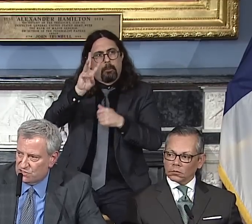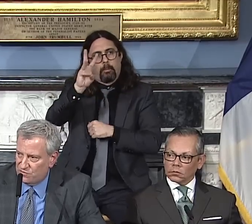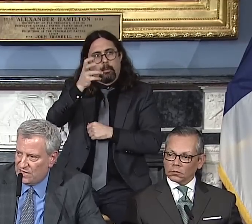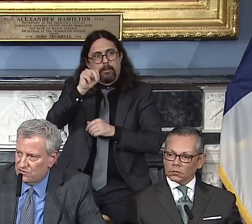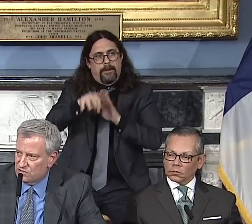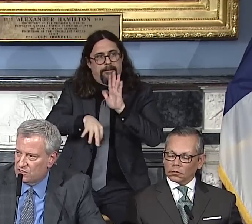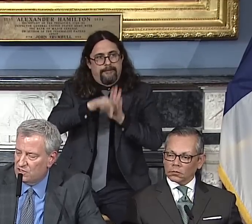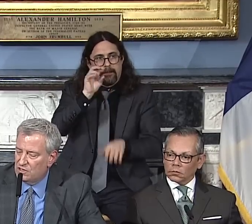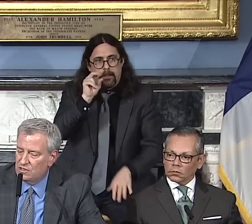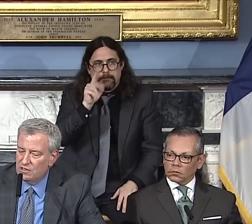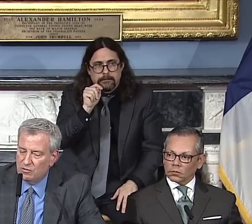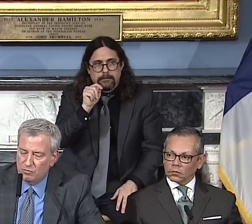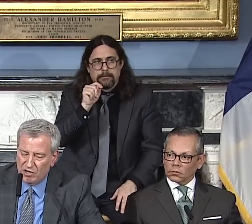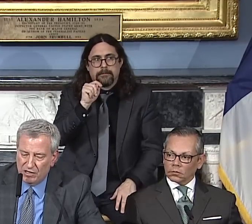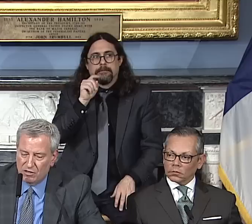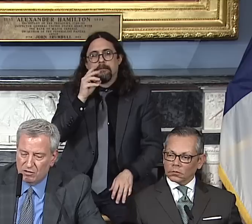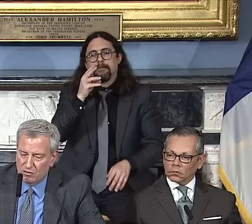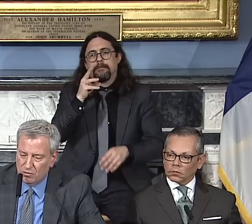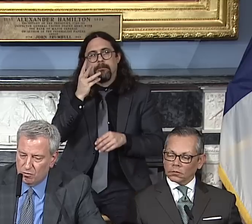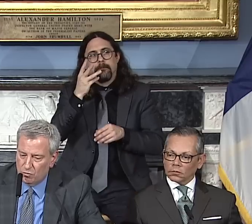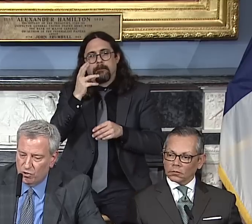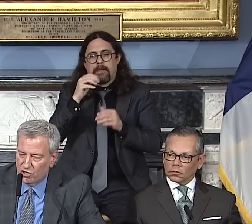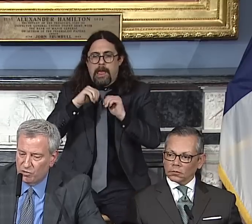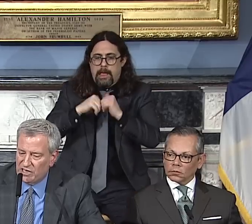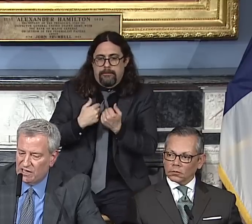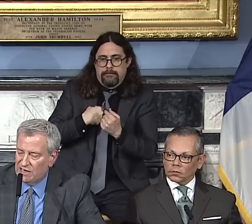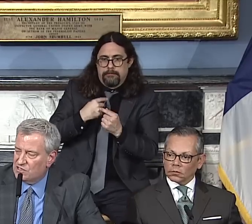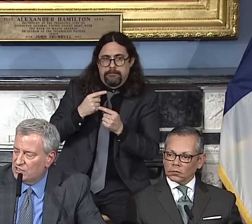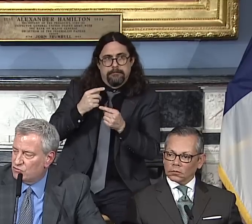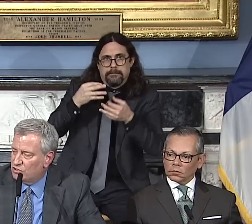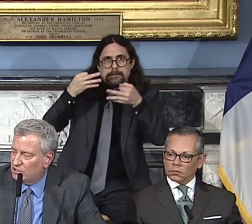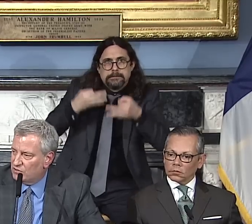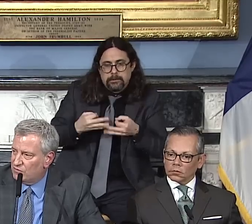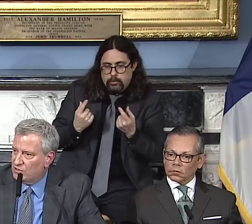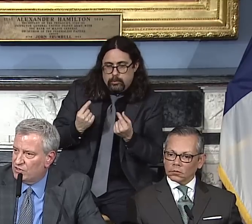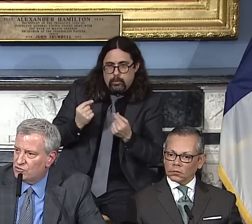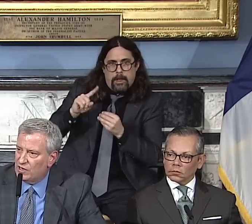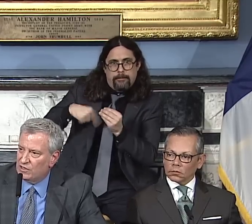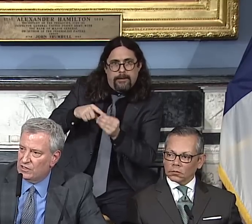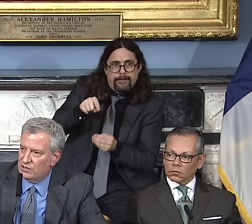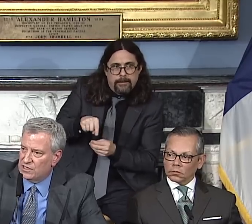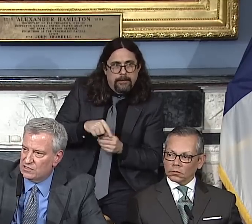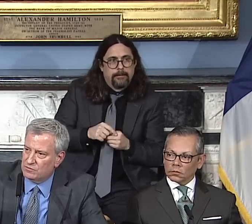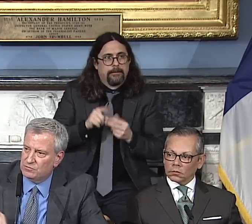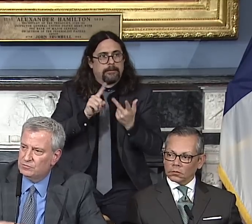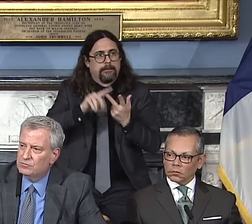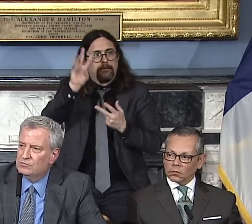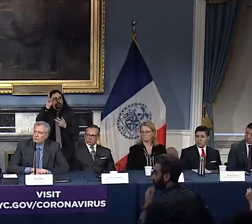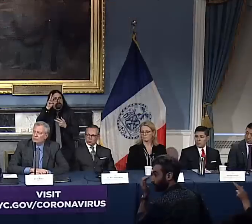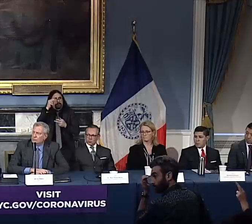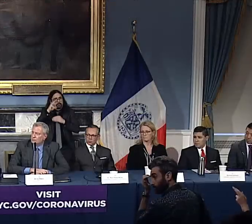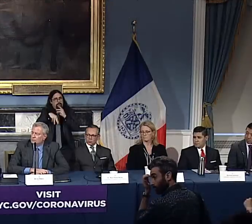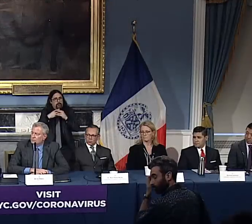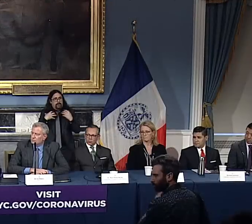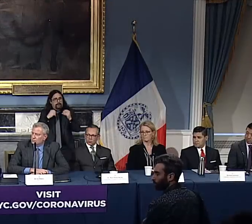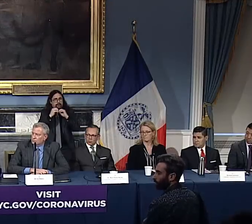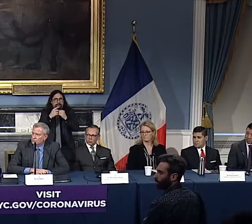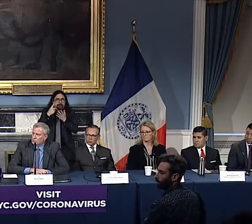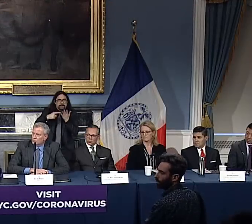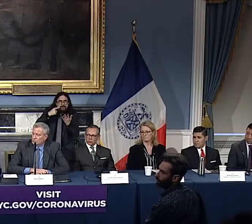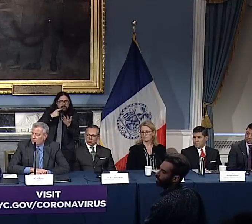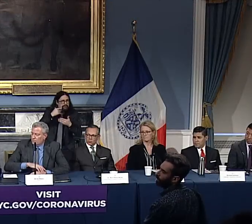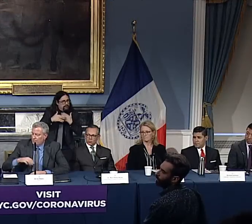all sorts of factors. But we're going to be constantly drilling for every eventuality. Yes? Mayor, you mentioned